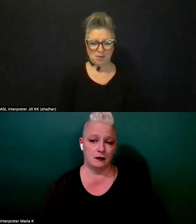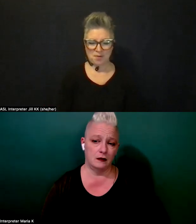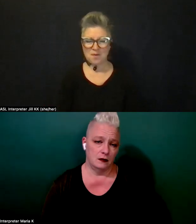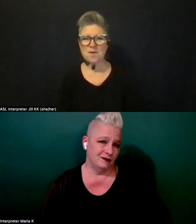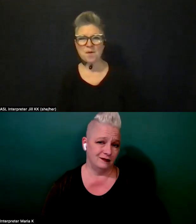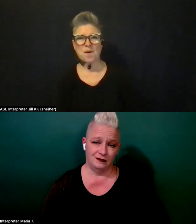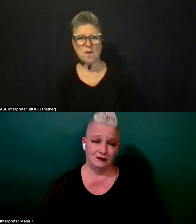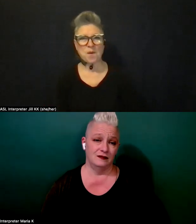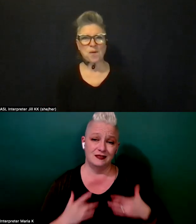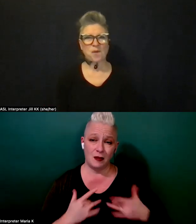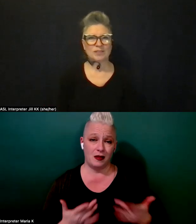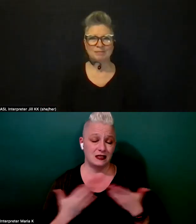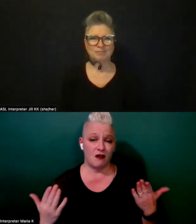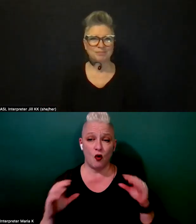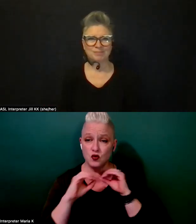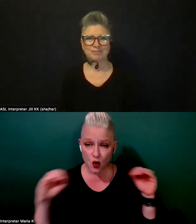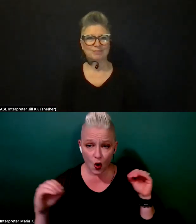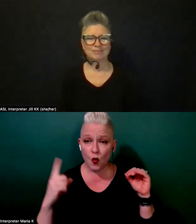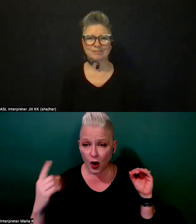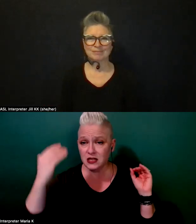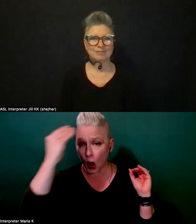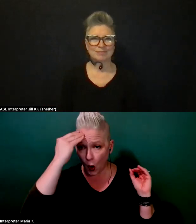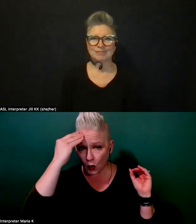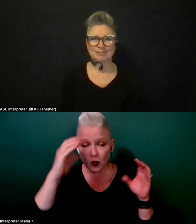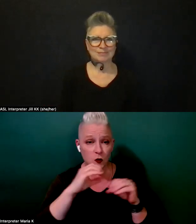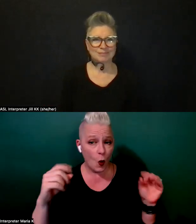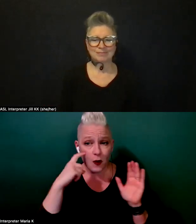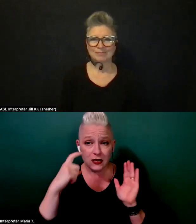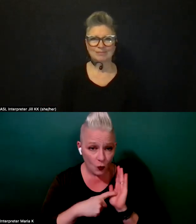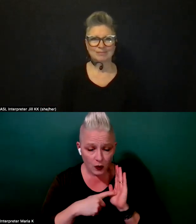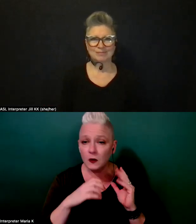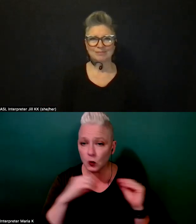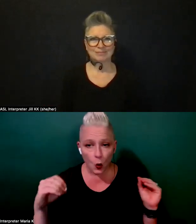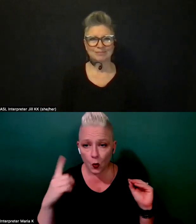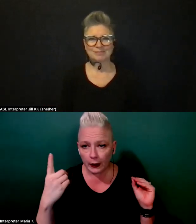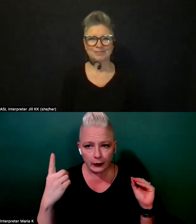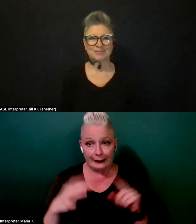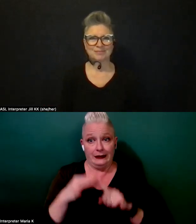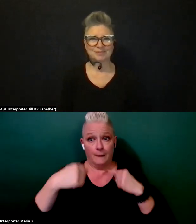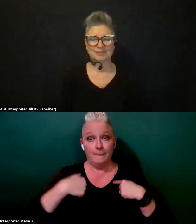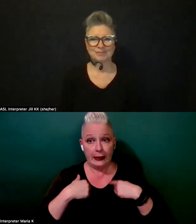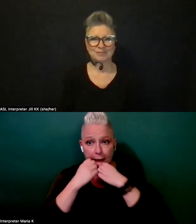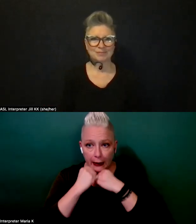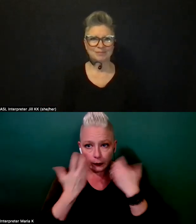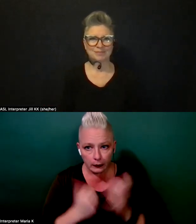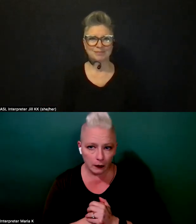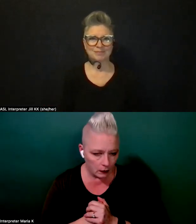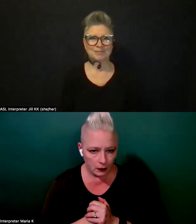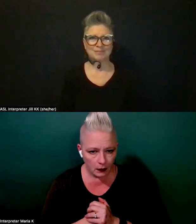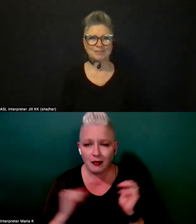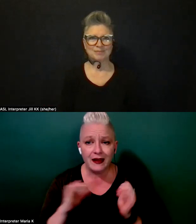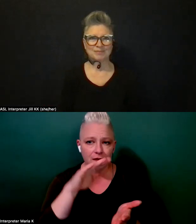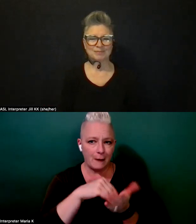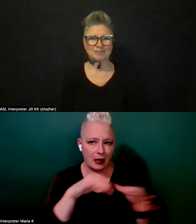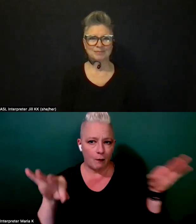It's usually stuff that no one knows about or notices or probably cares about. Um, because always like the main things